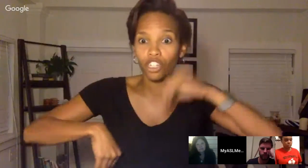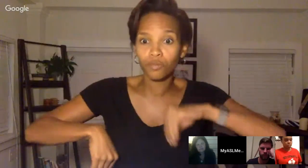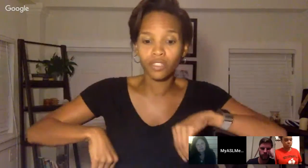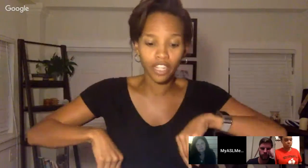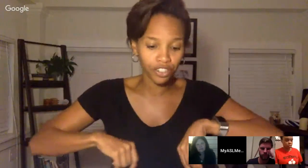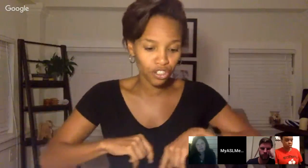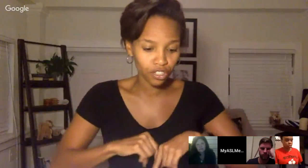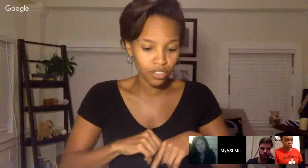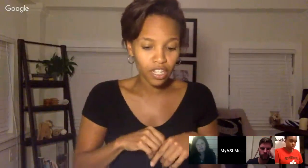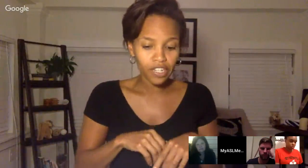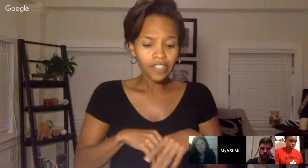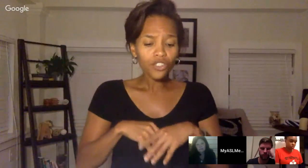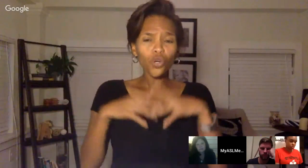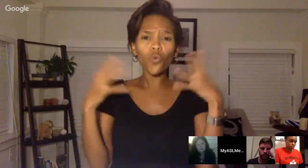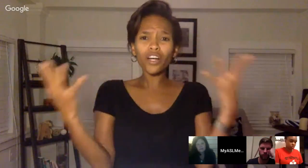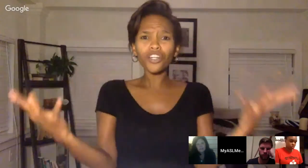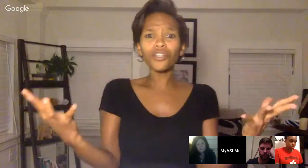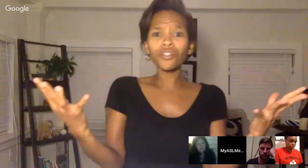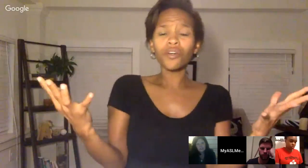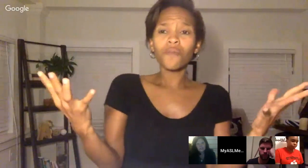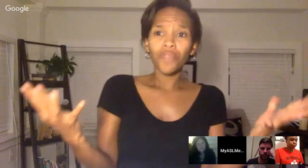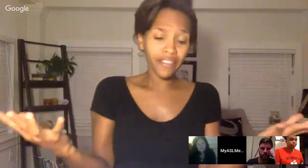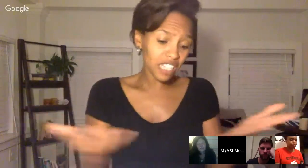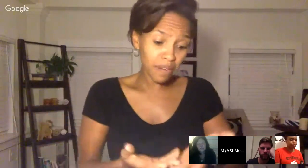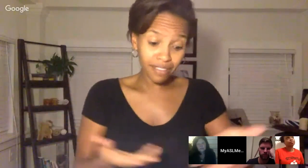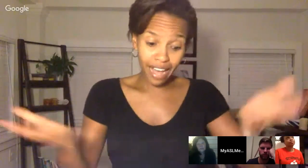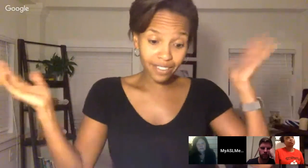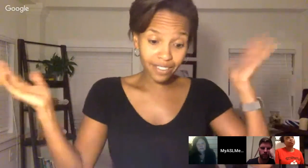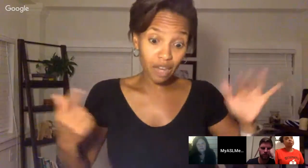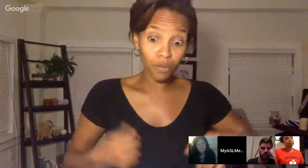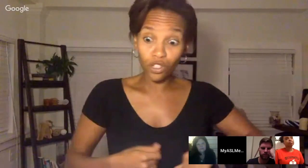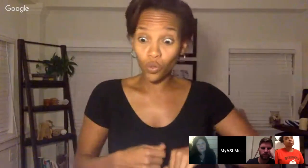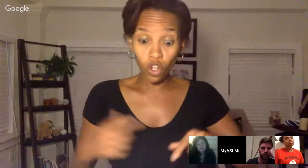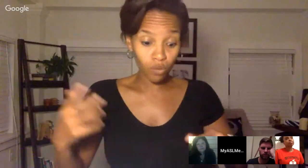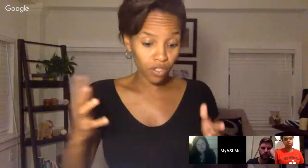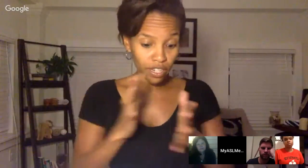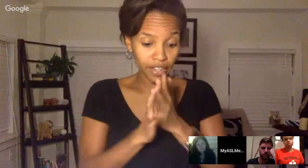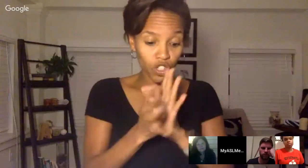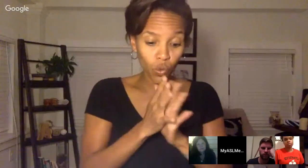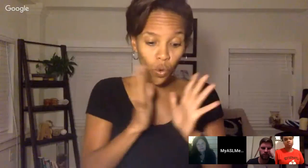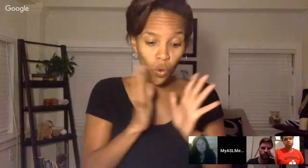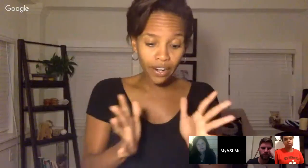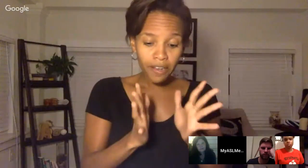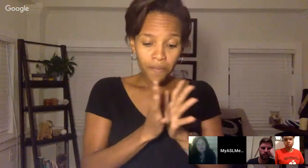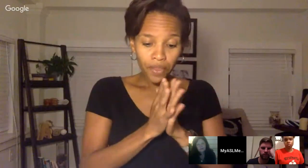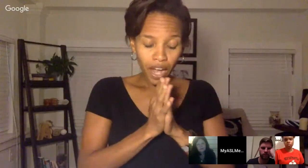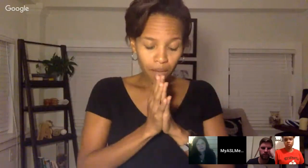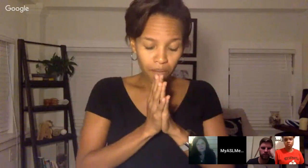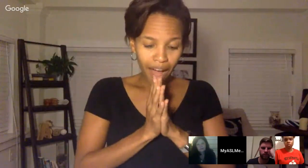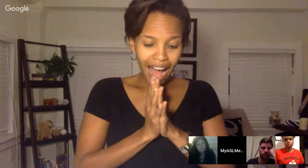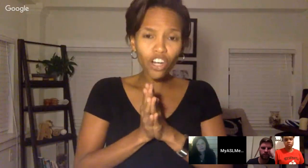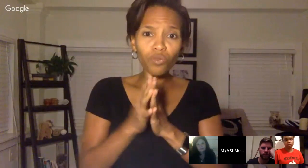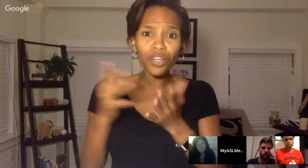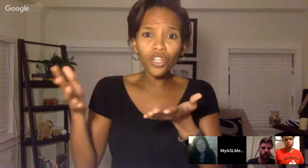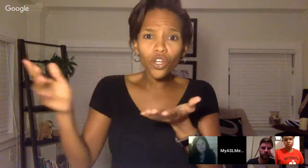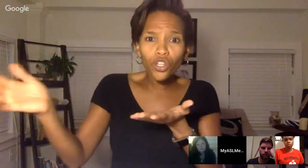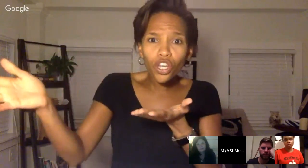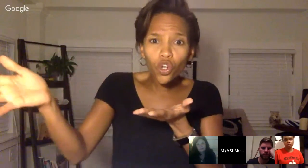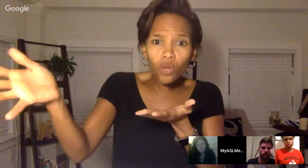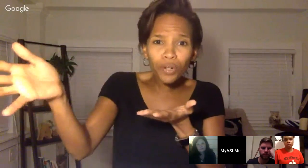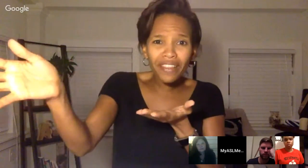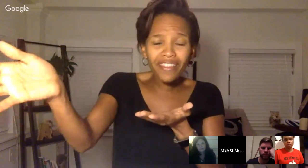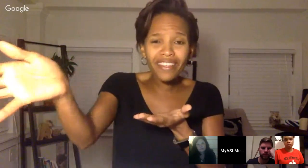my Christmas decorations. So what could, and this is my last example, so we're almost done. So how could